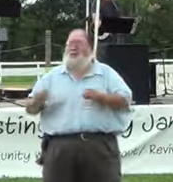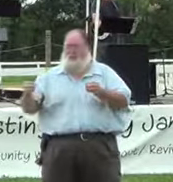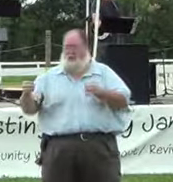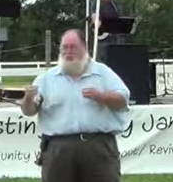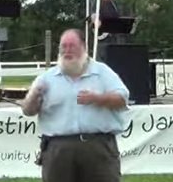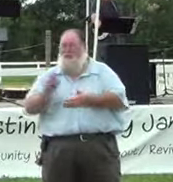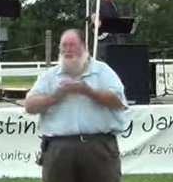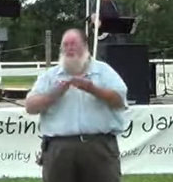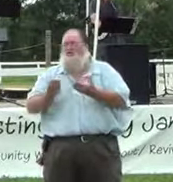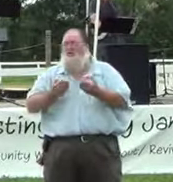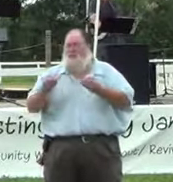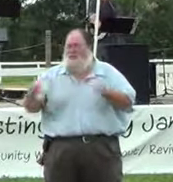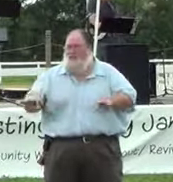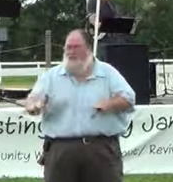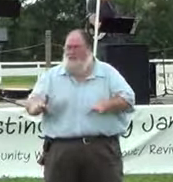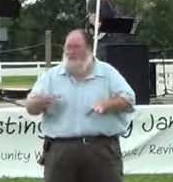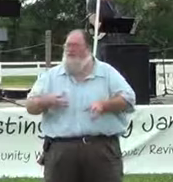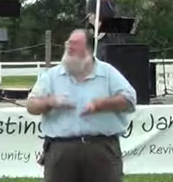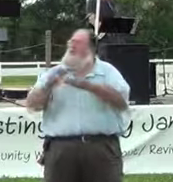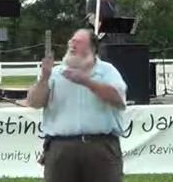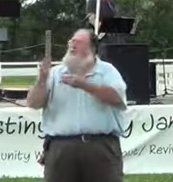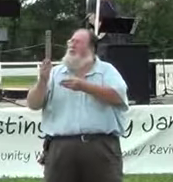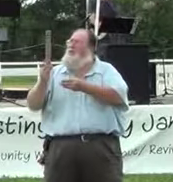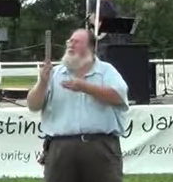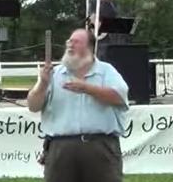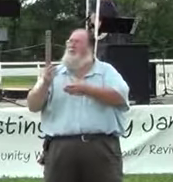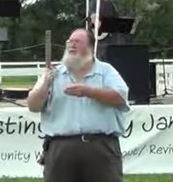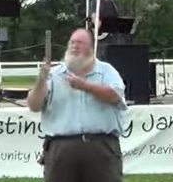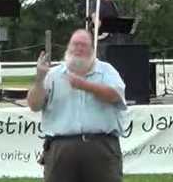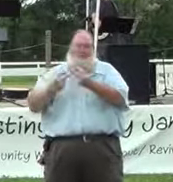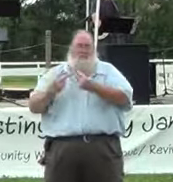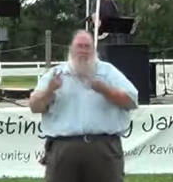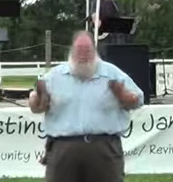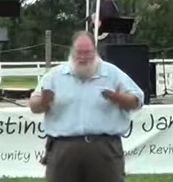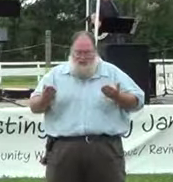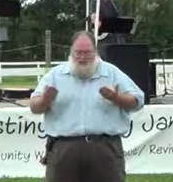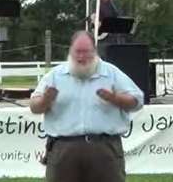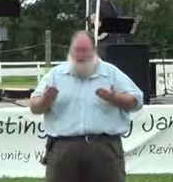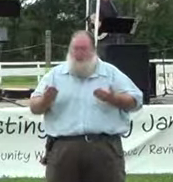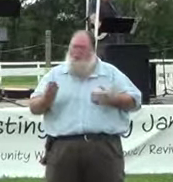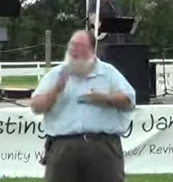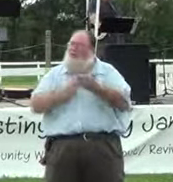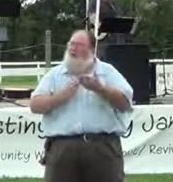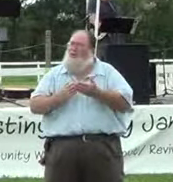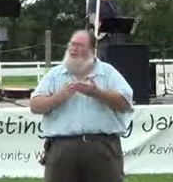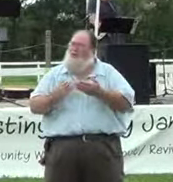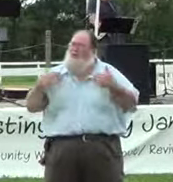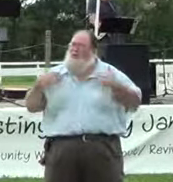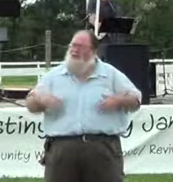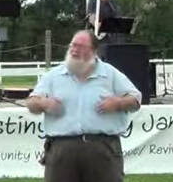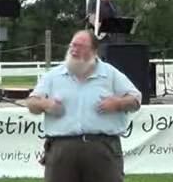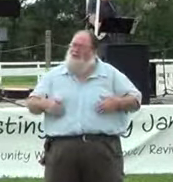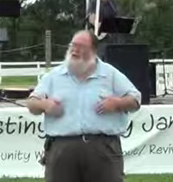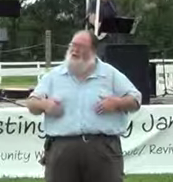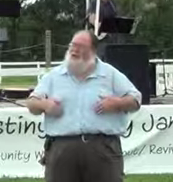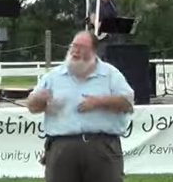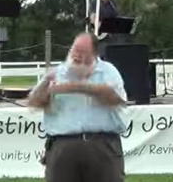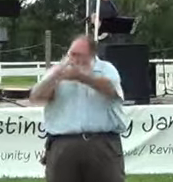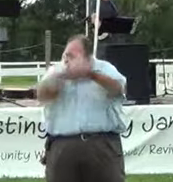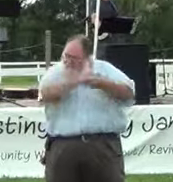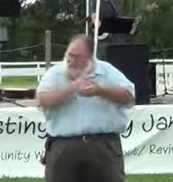there are visitors here this morning. We're all part of the body. Help them to feel welcome. Help them to hear a